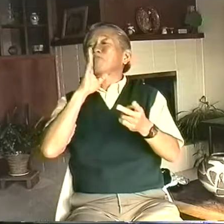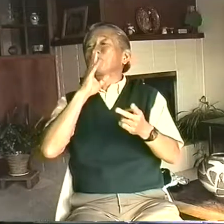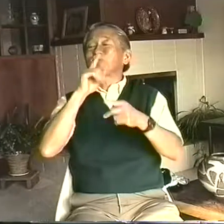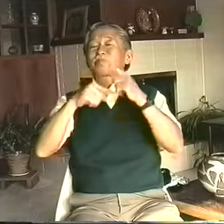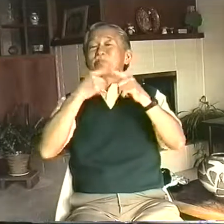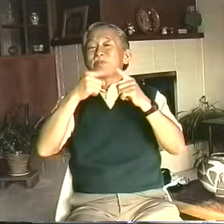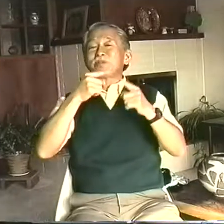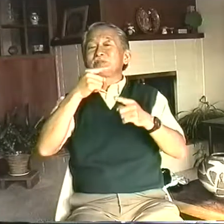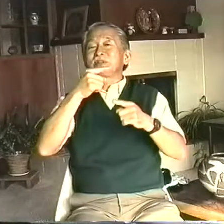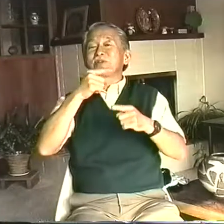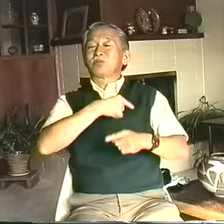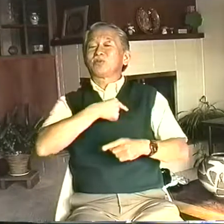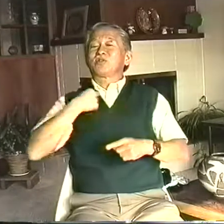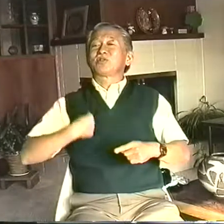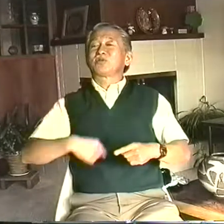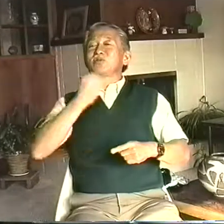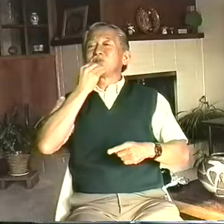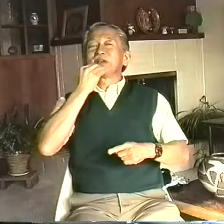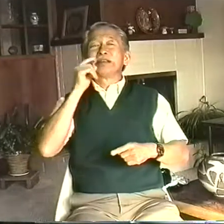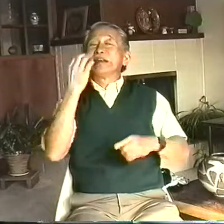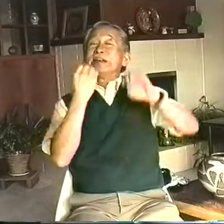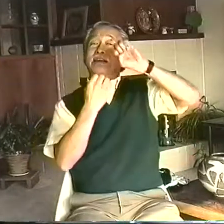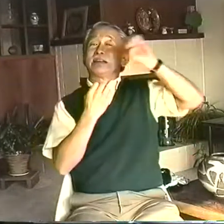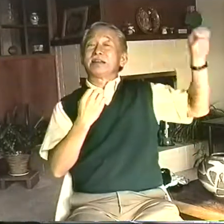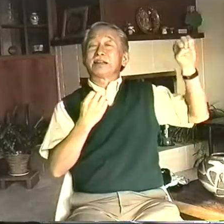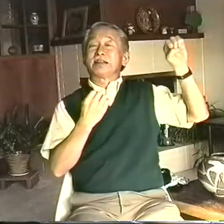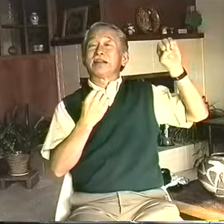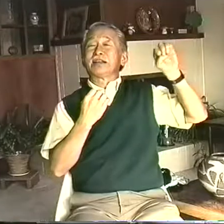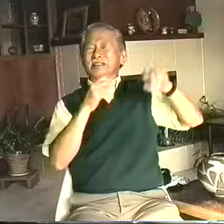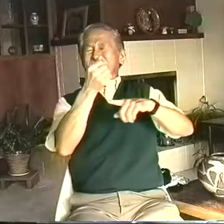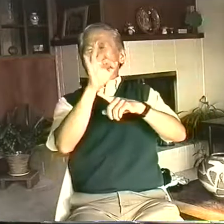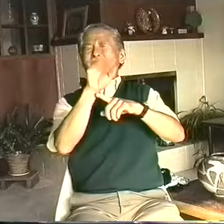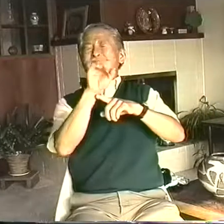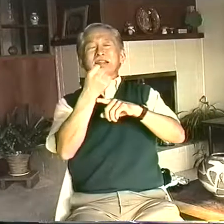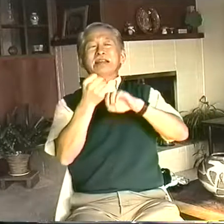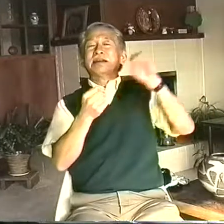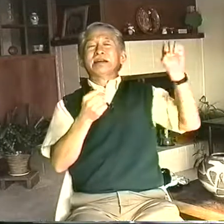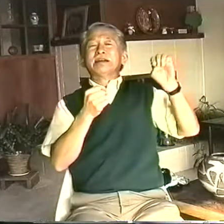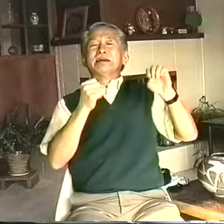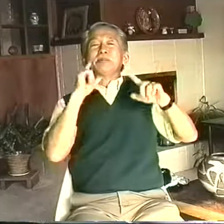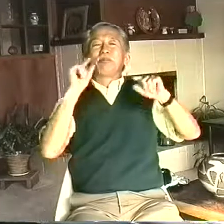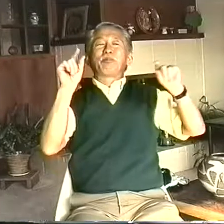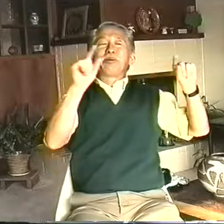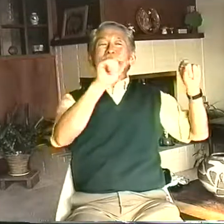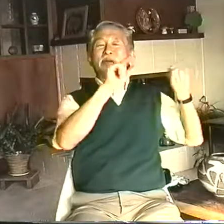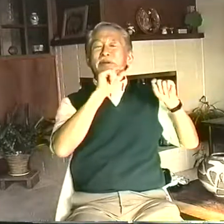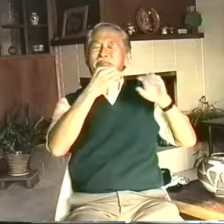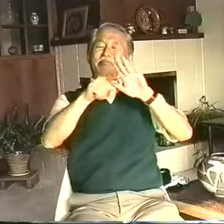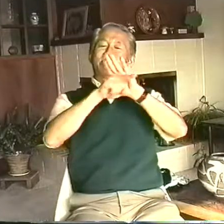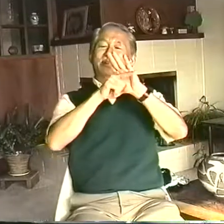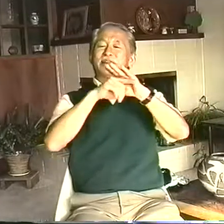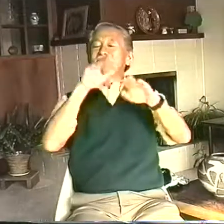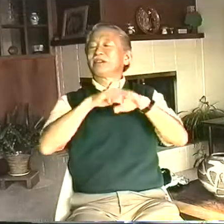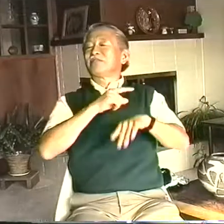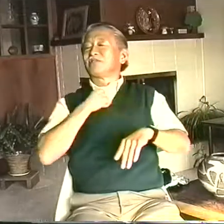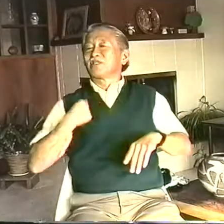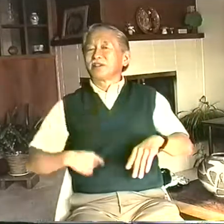they didn't subject me to the hazing that the others. Another incident revolved around Chinese food. On the East Coast, there